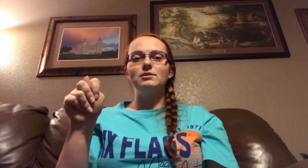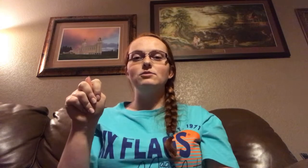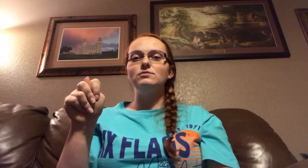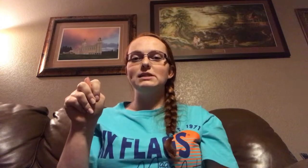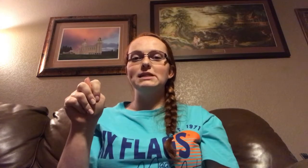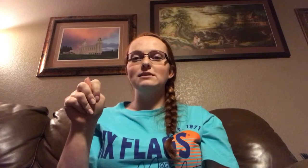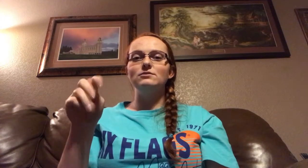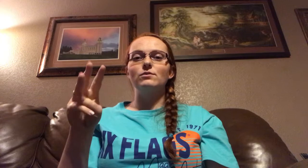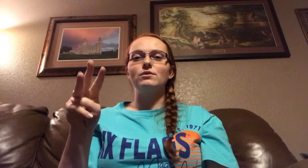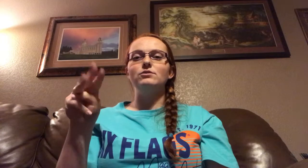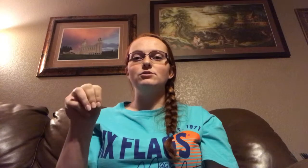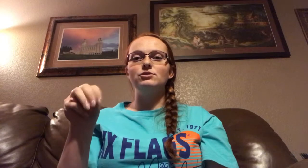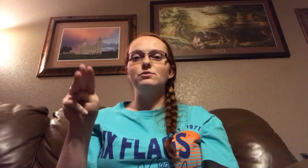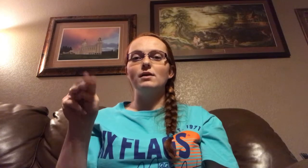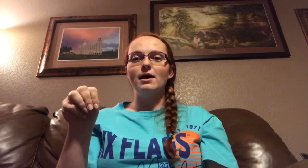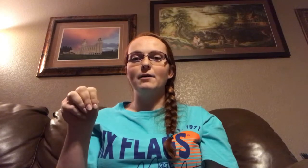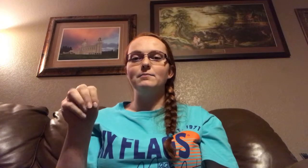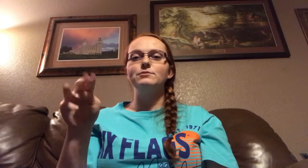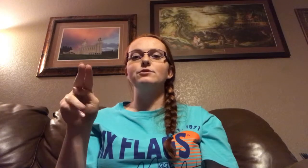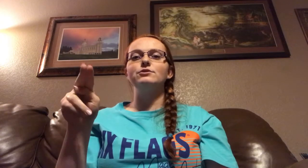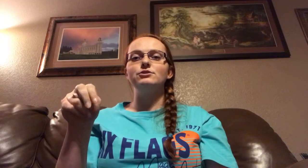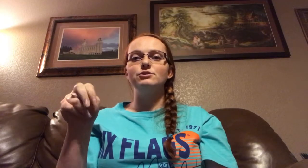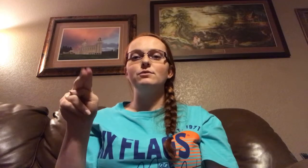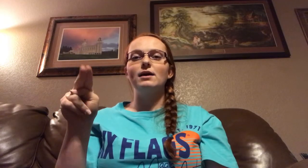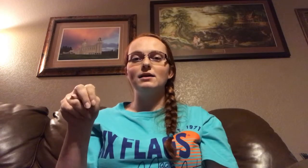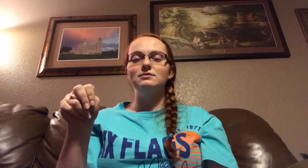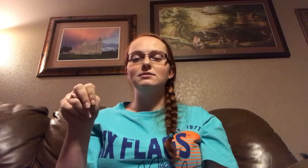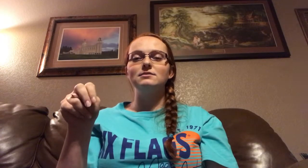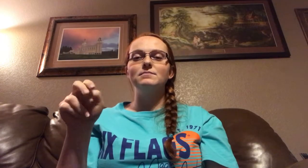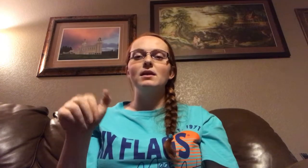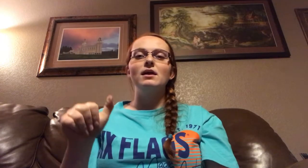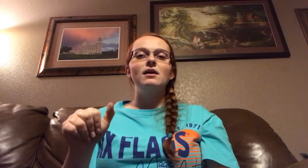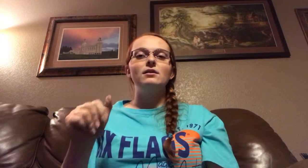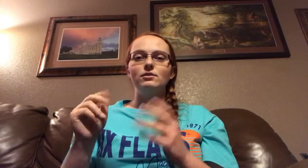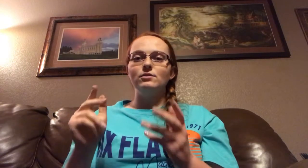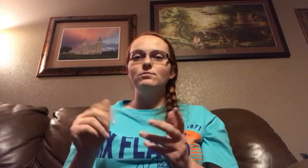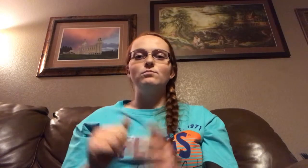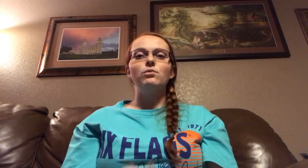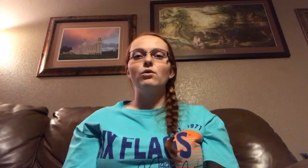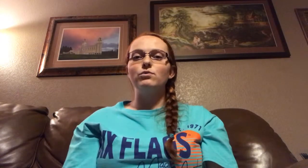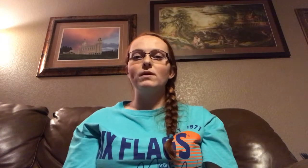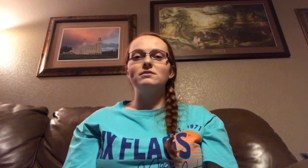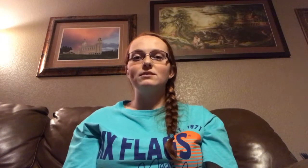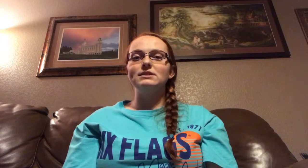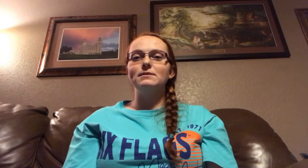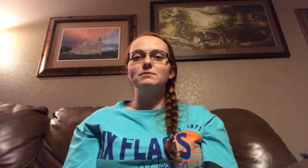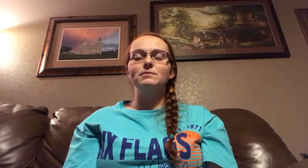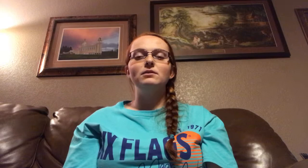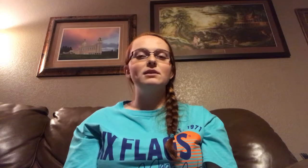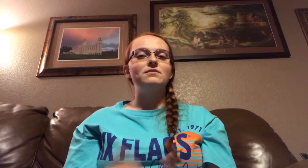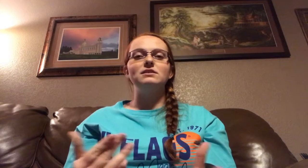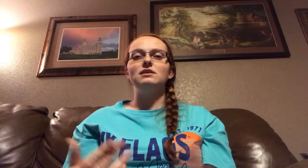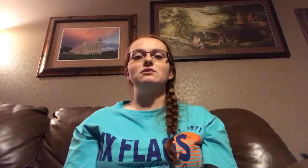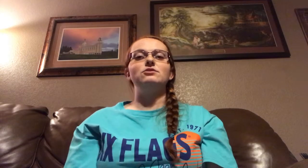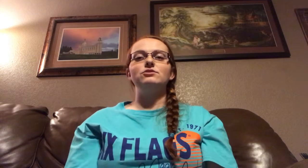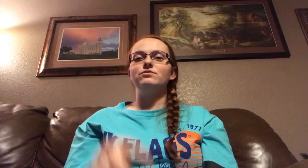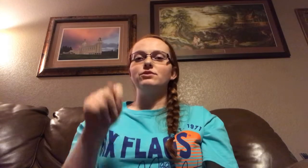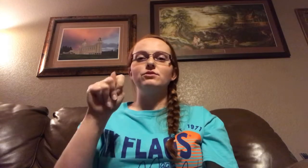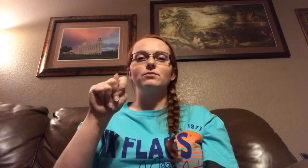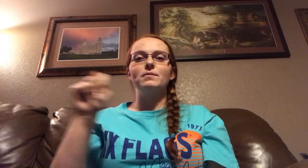two T's or two M's or two N's. Both ways are acceptable. If it's easier for you to remember